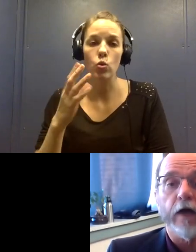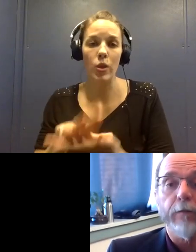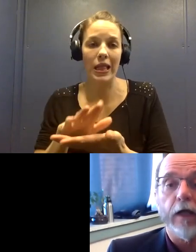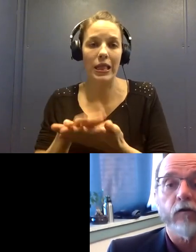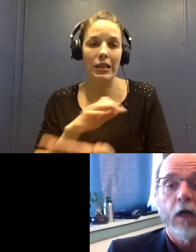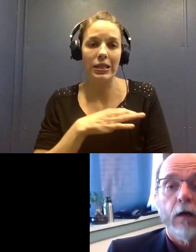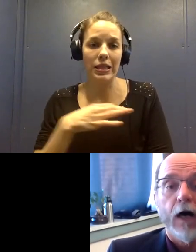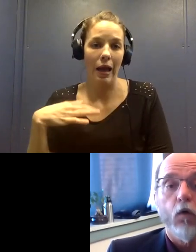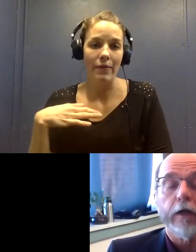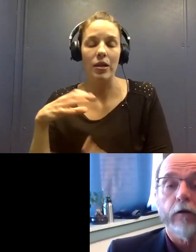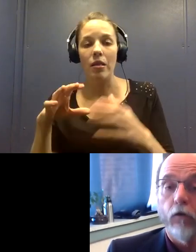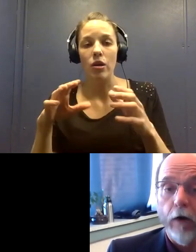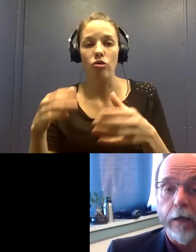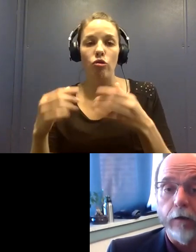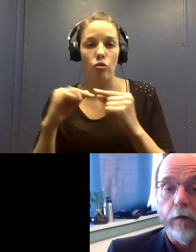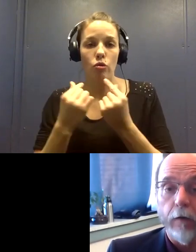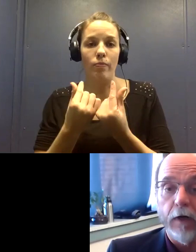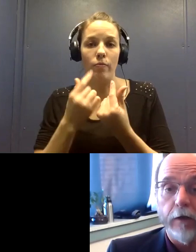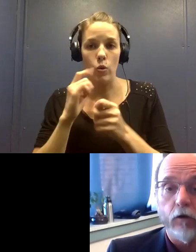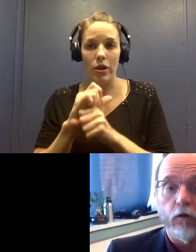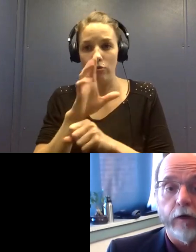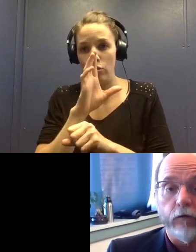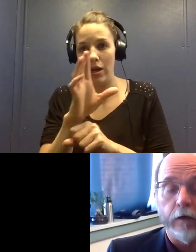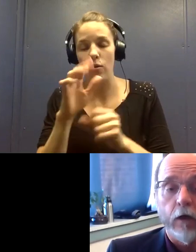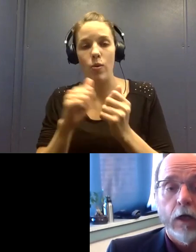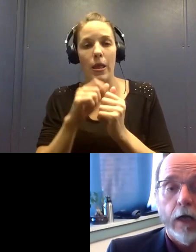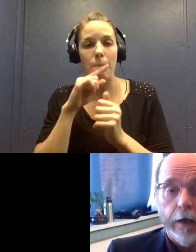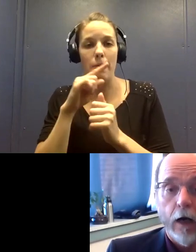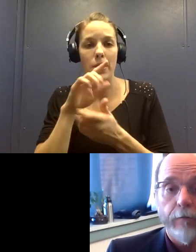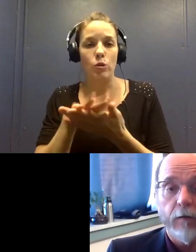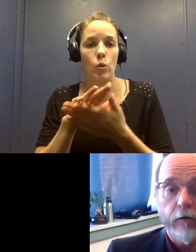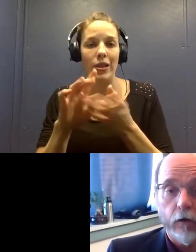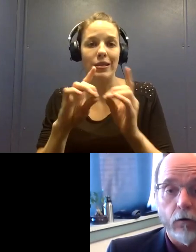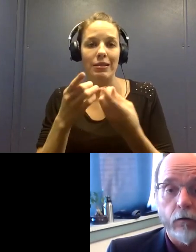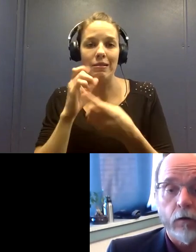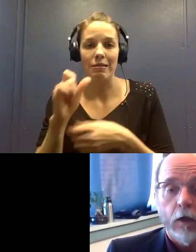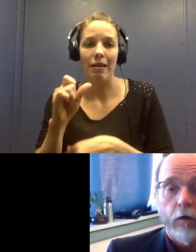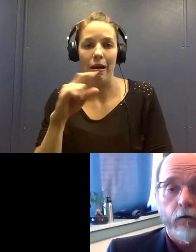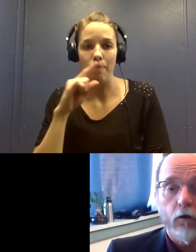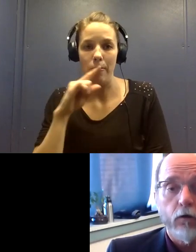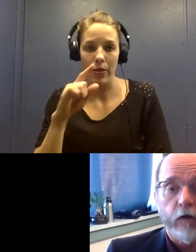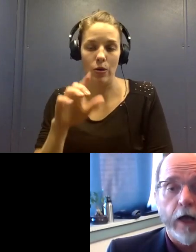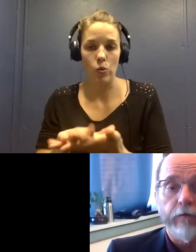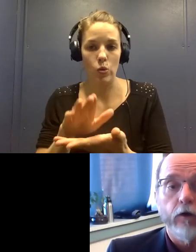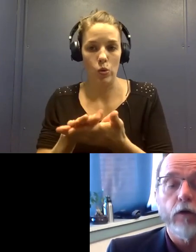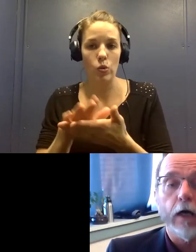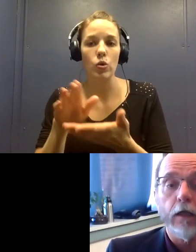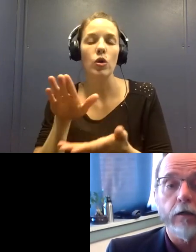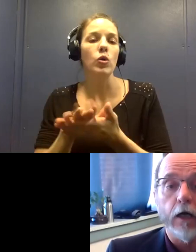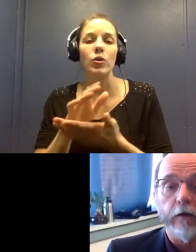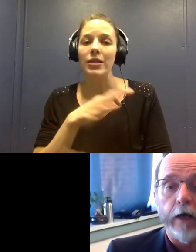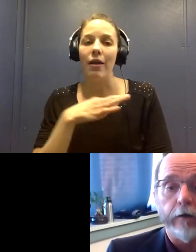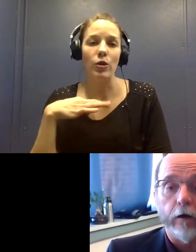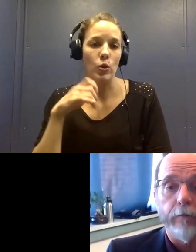will take place by working directly with our public school districts and non-public schools. School staff do not